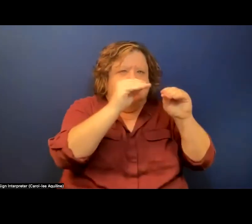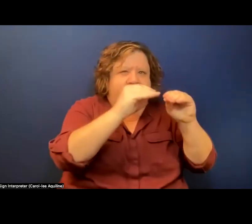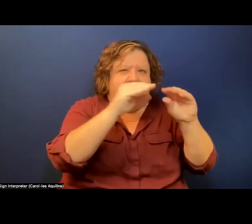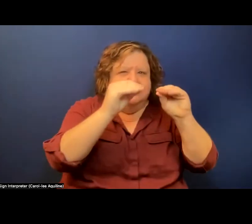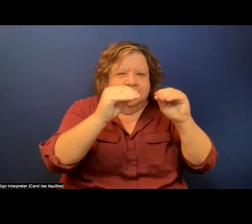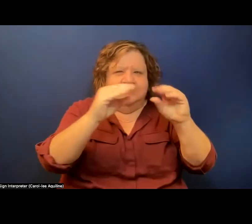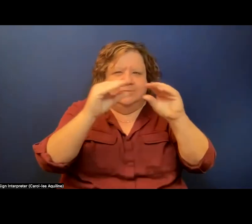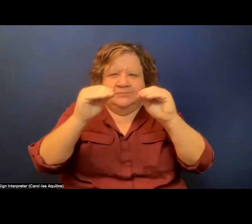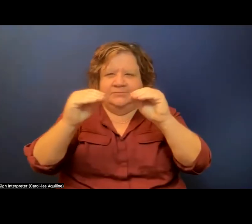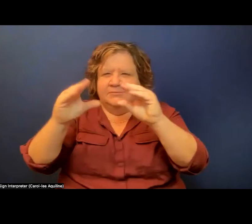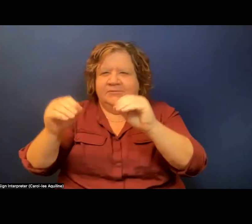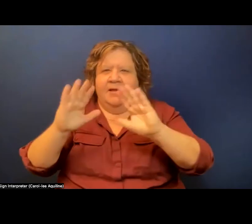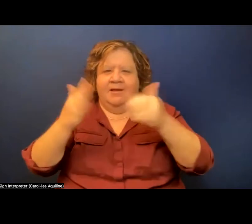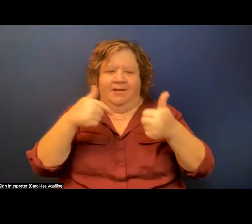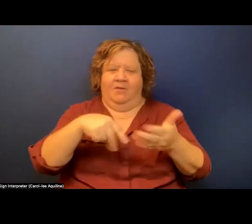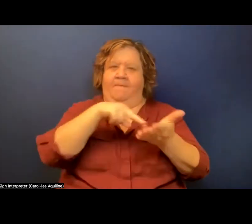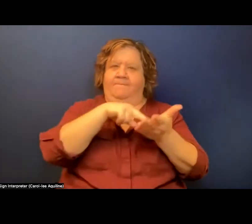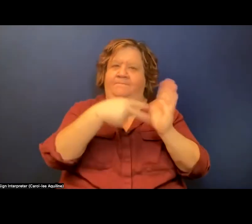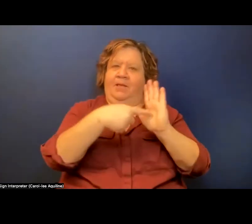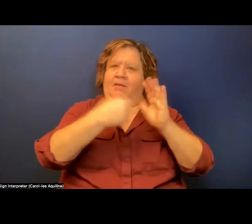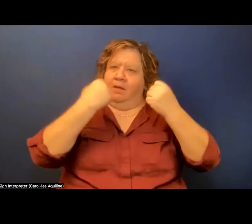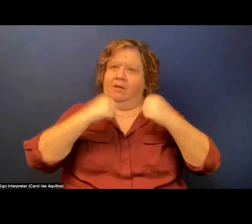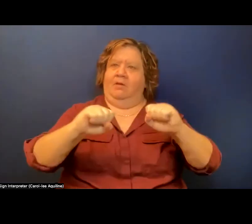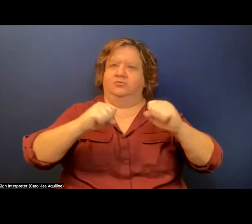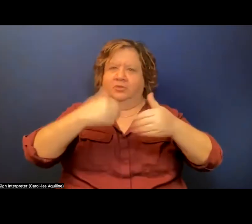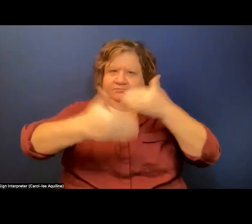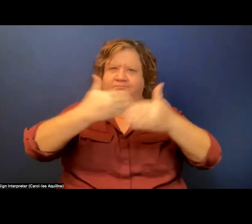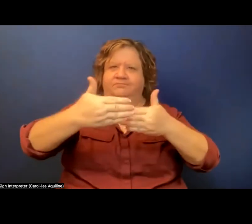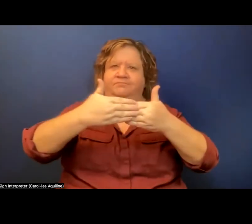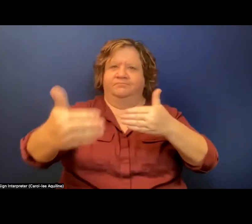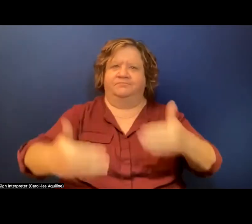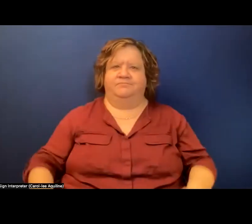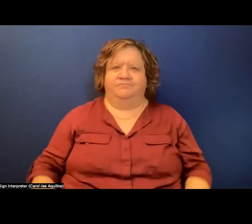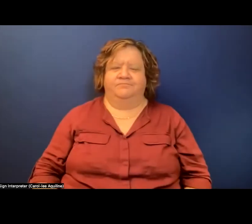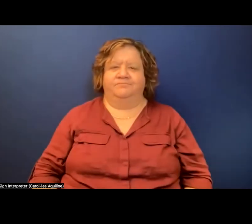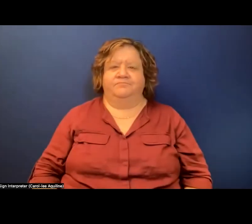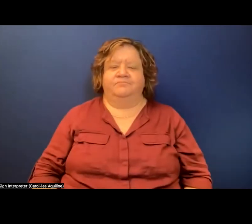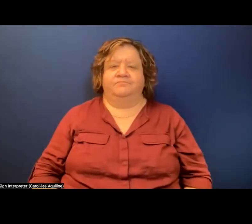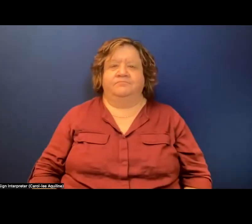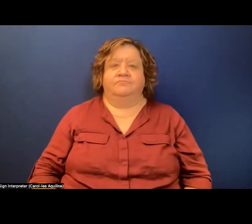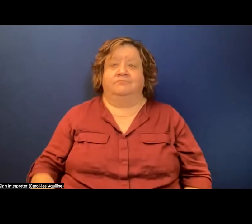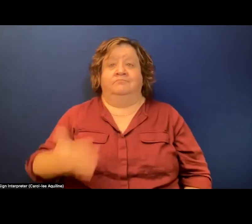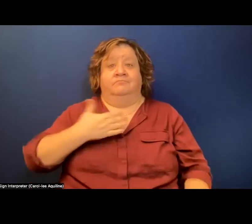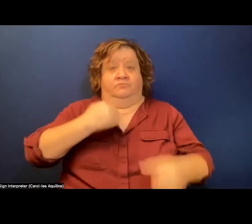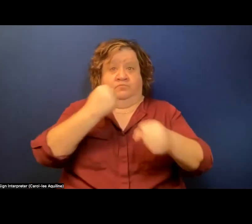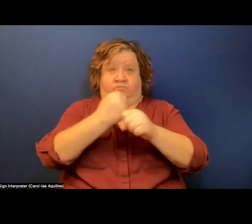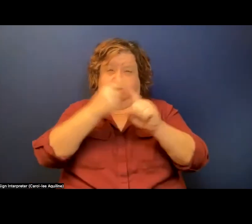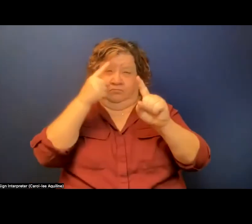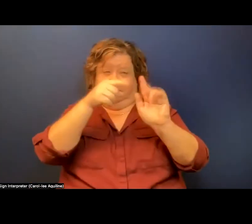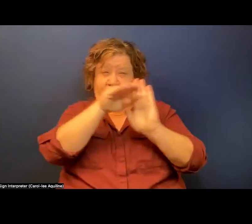You know that the action plan, now we are working how the government can implement the action